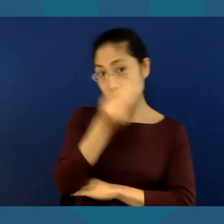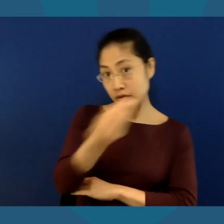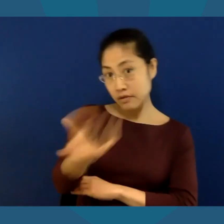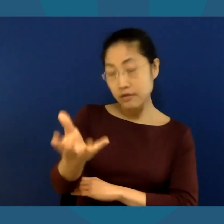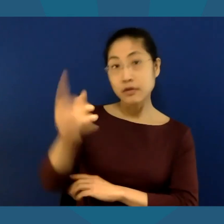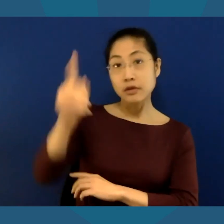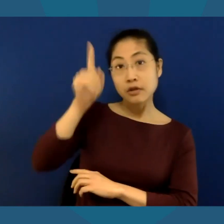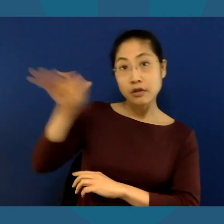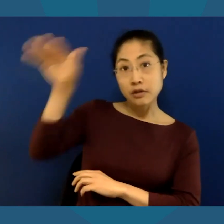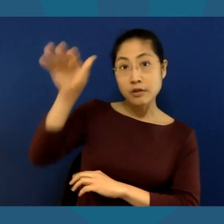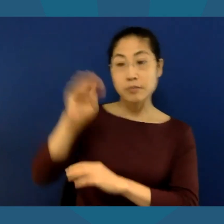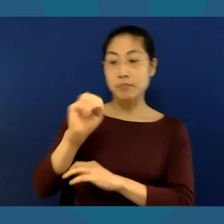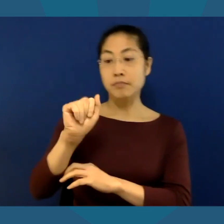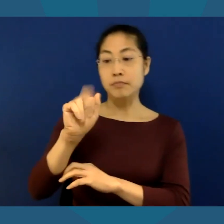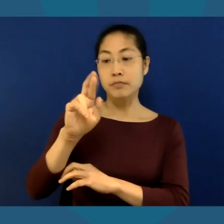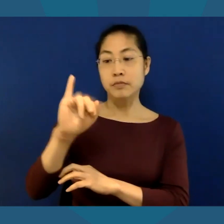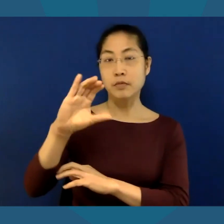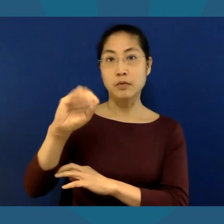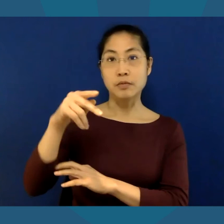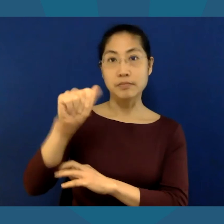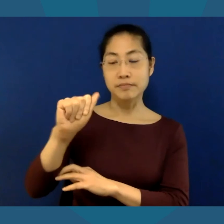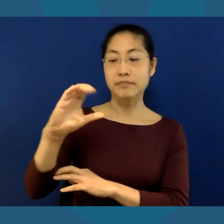Maricopa County legislators.